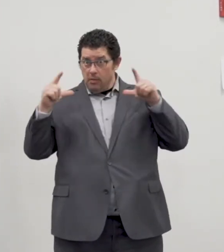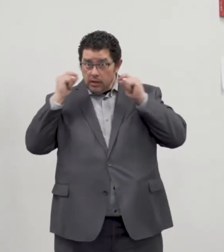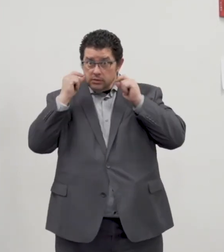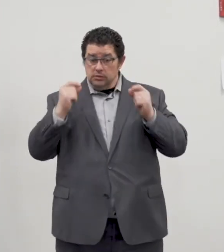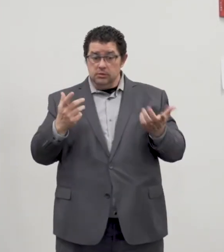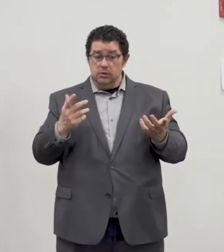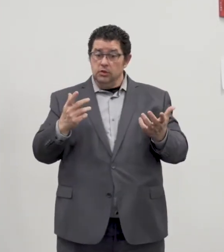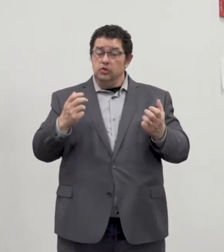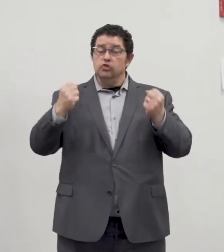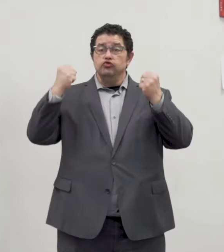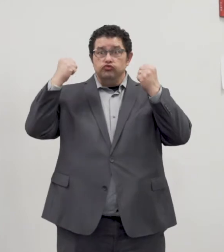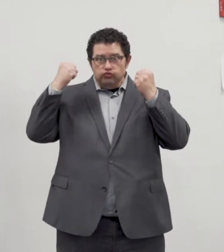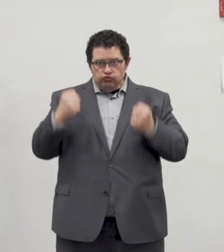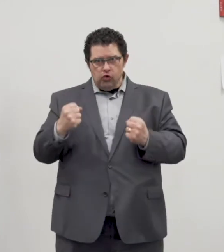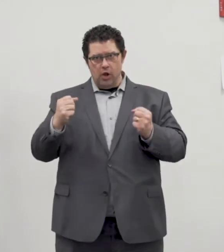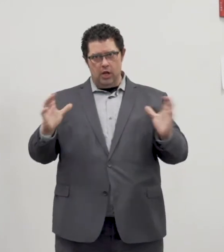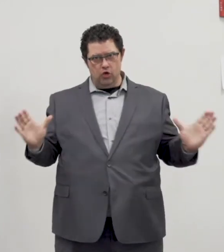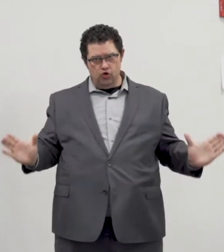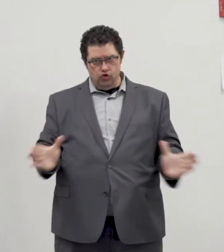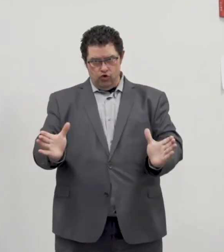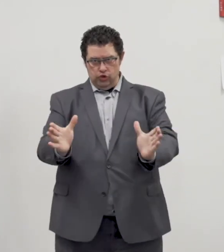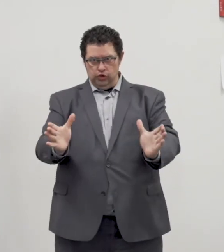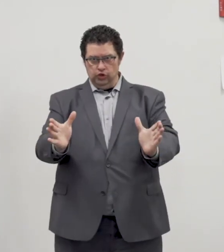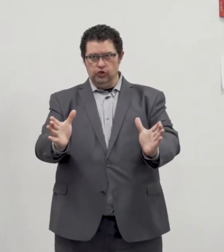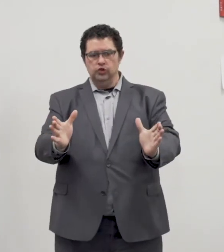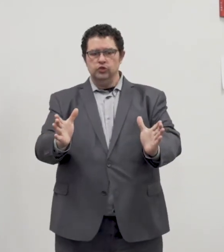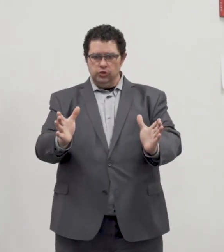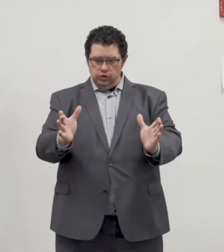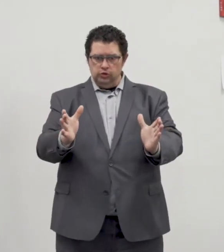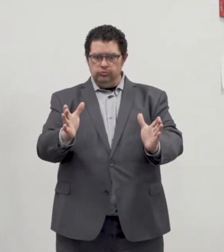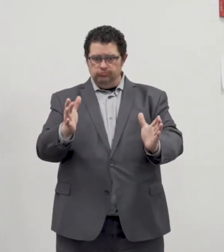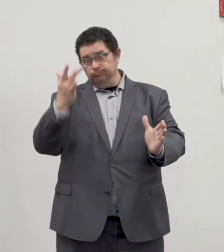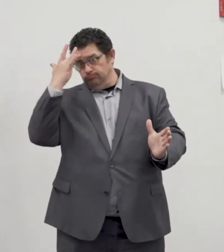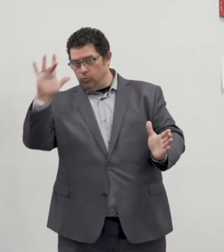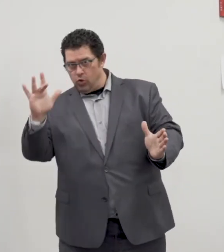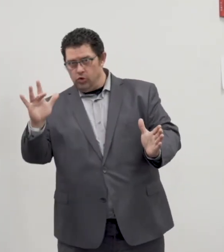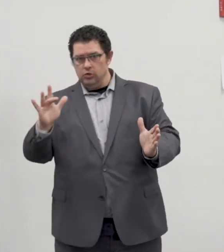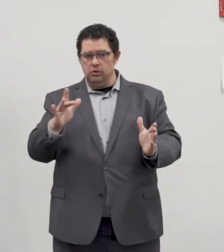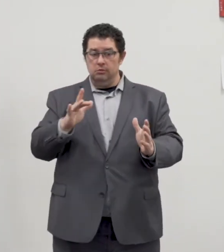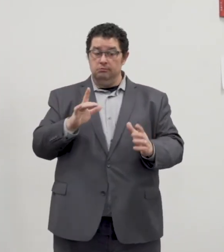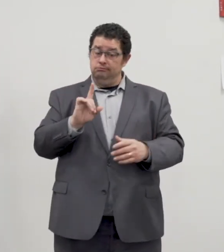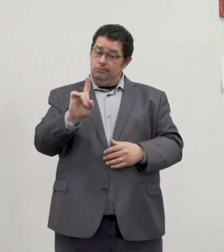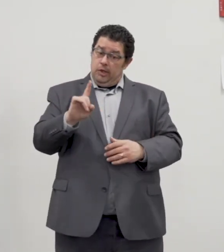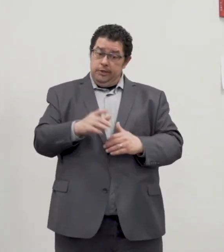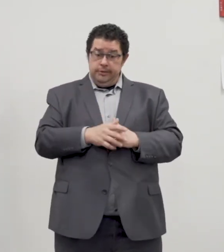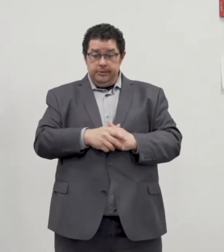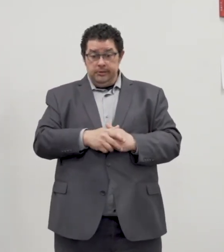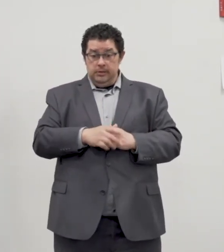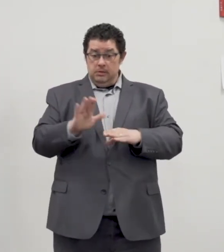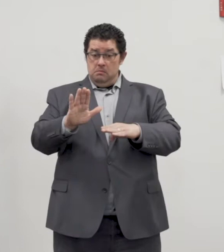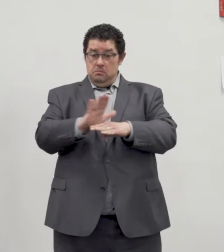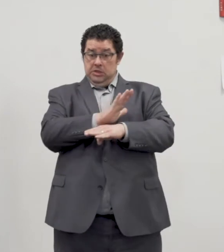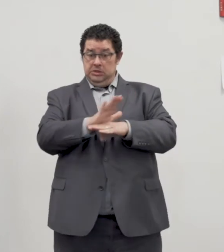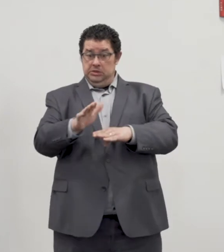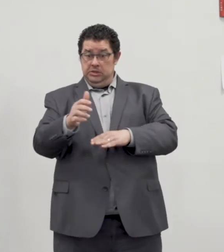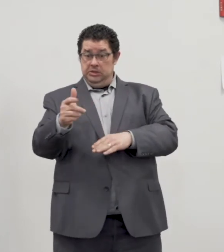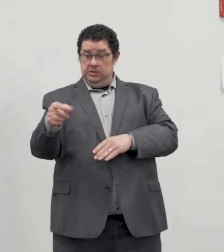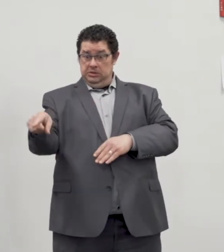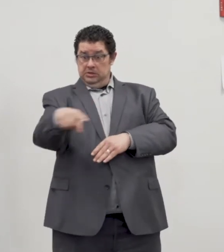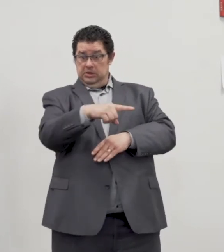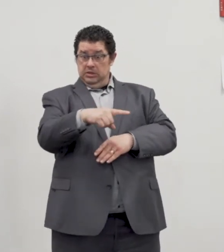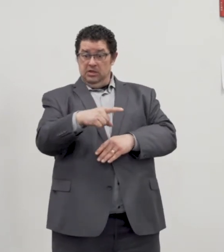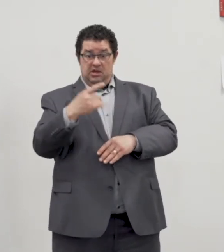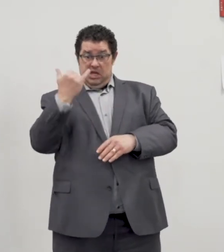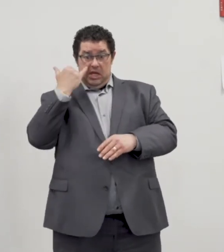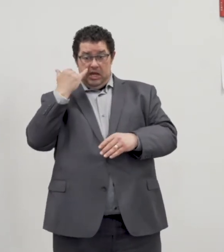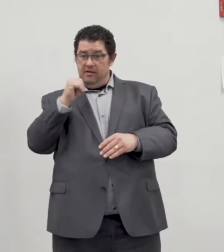strongly, strongly encouraged. It is certainly prudent, but businesses, I believe, who do not have employees